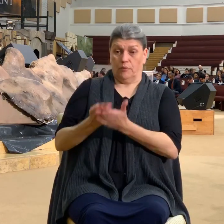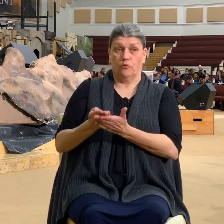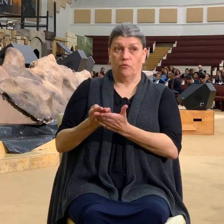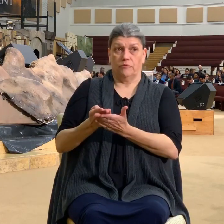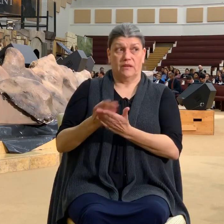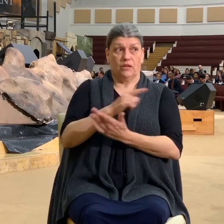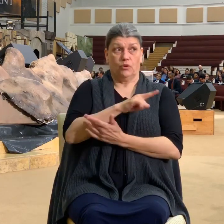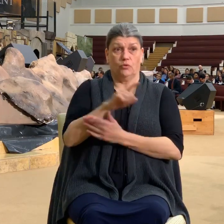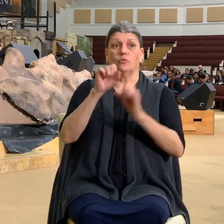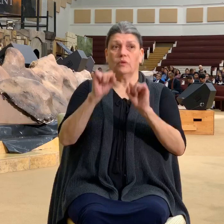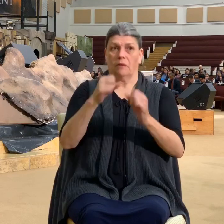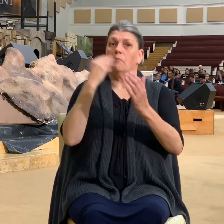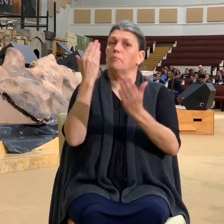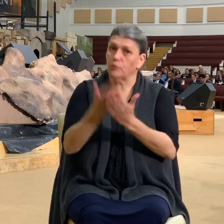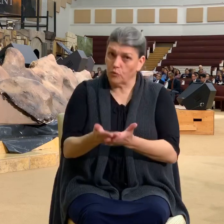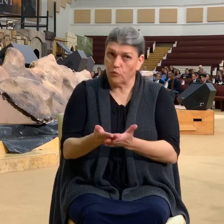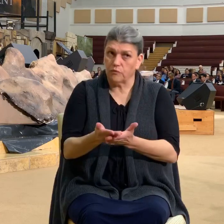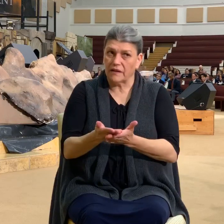Everybody say that you may prove.